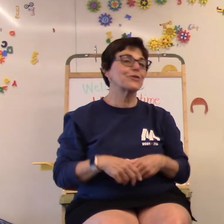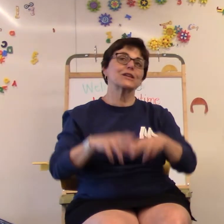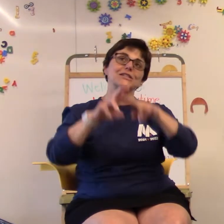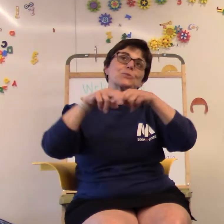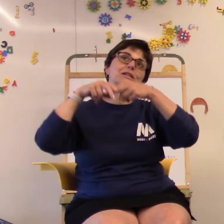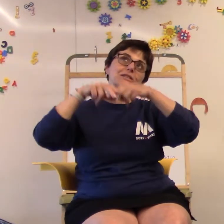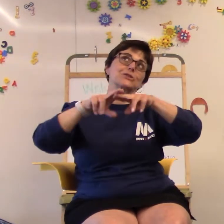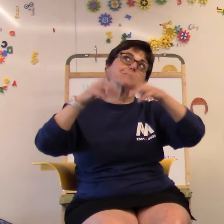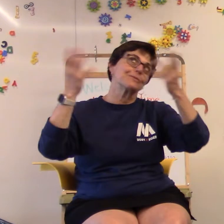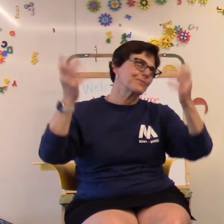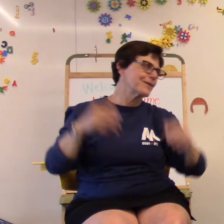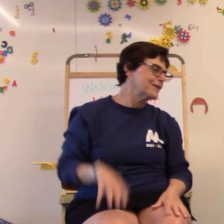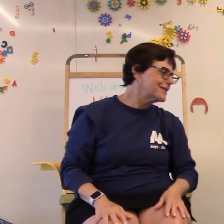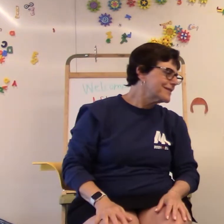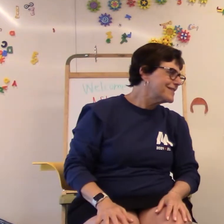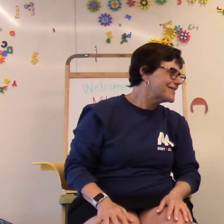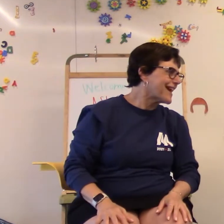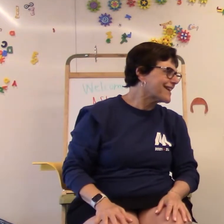Forgot he swings too.